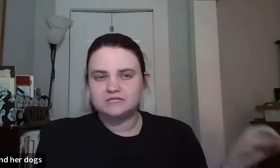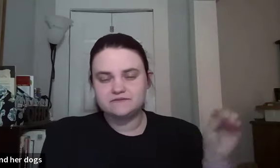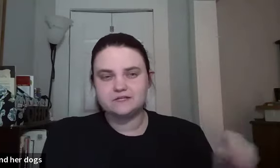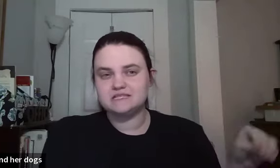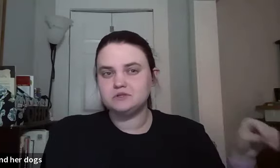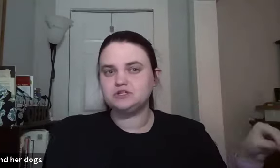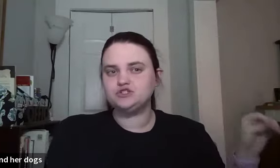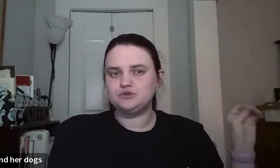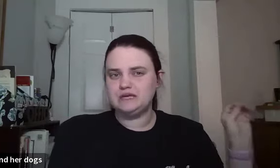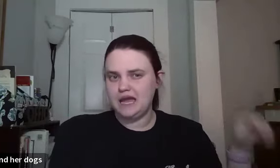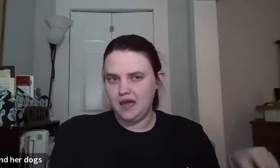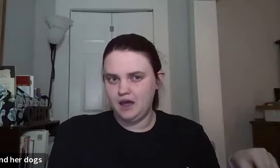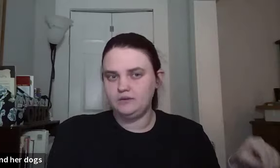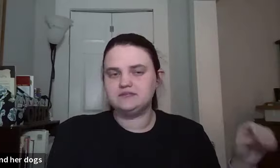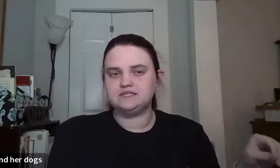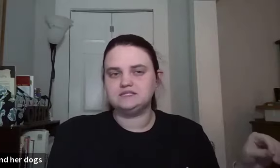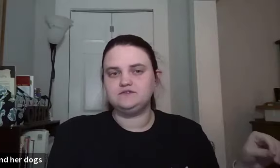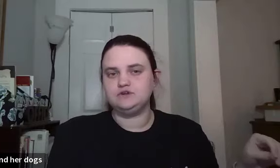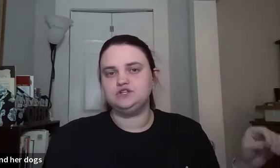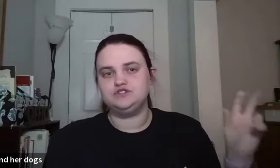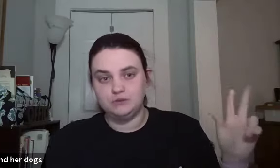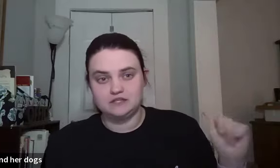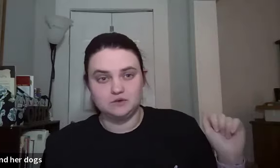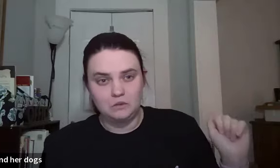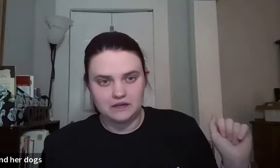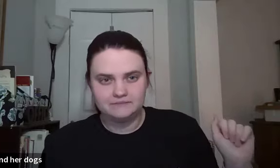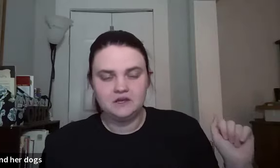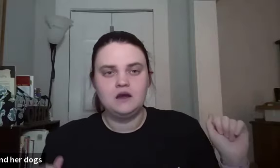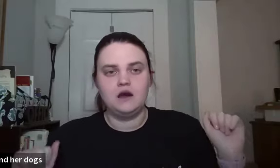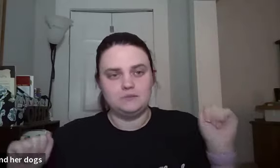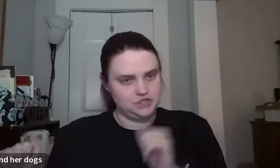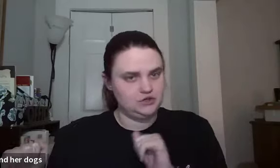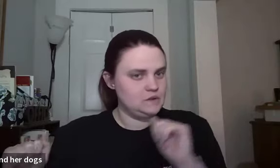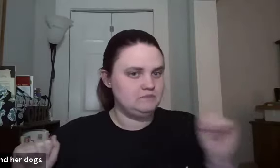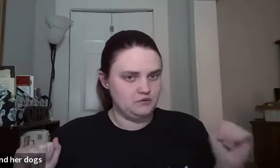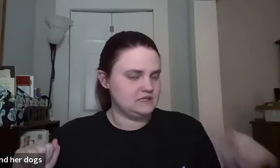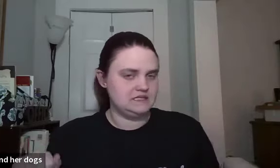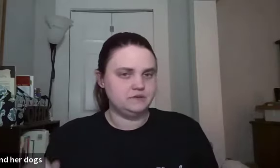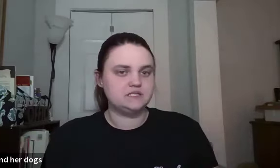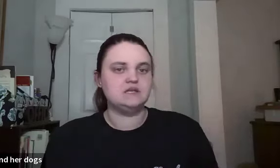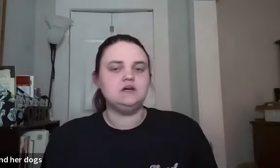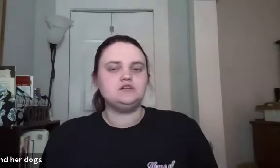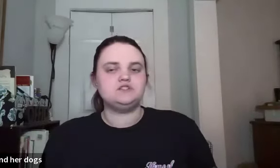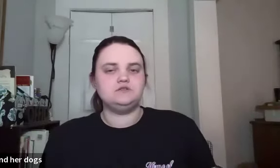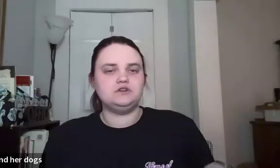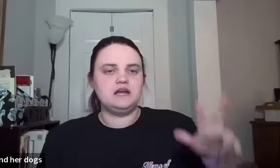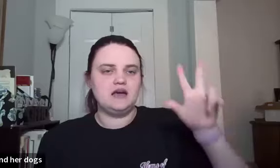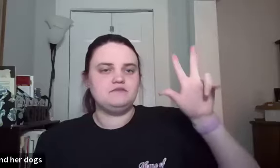is very similar to cow in the sense of you can use 2 hands or 1. I'm going to show you it both ways anyways. So you're going to have the